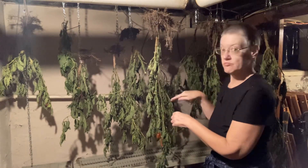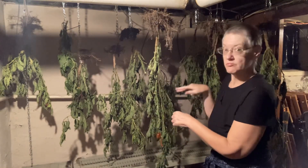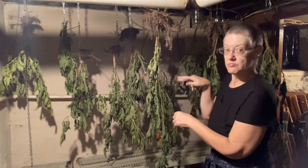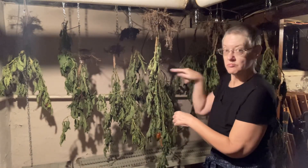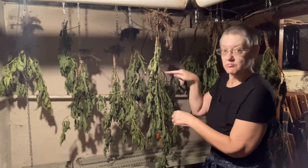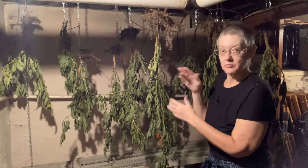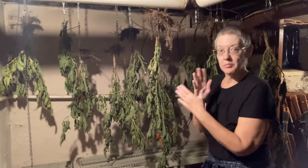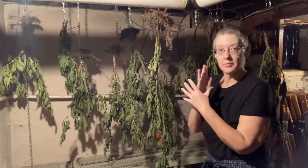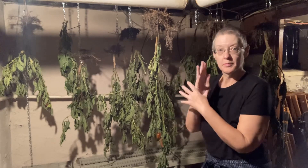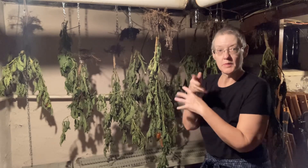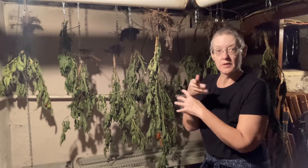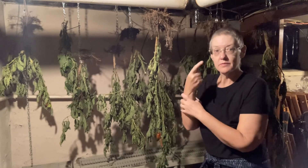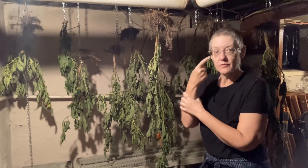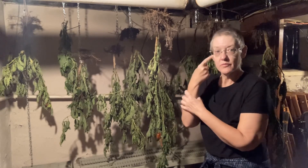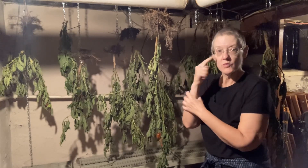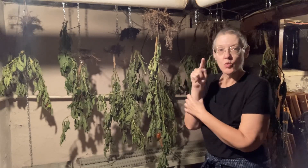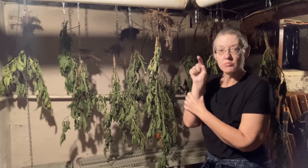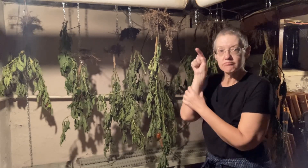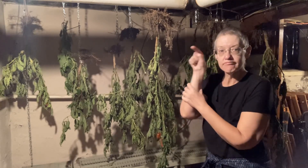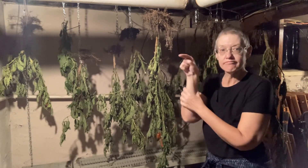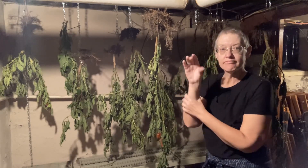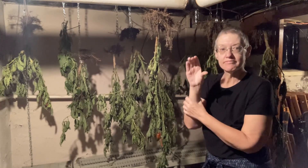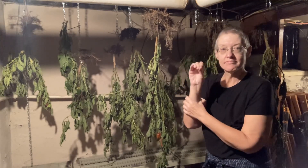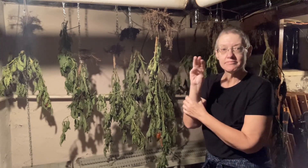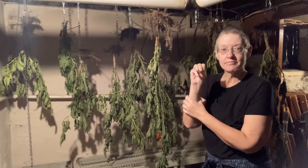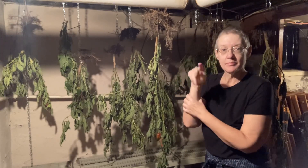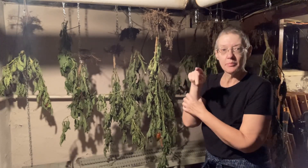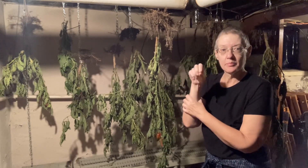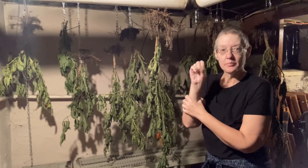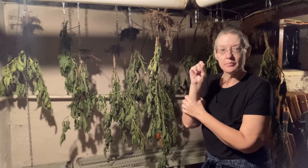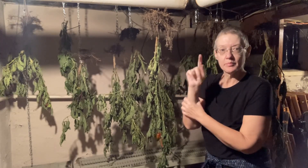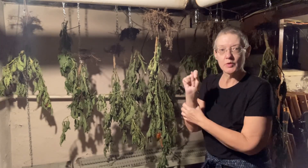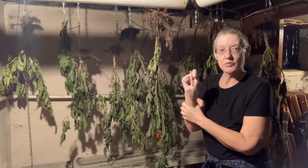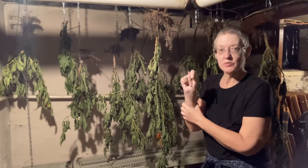We're going to go ahead and chop up these 2 plants to put out in the compost.